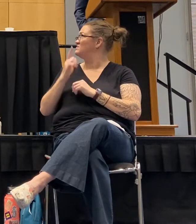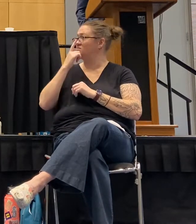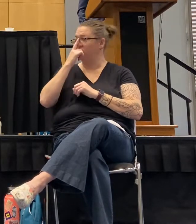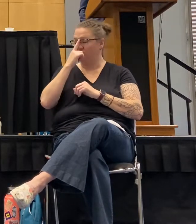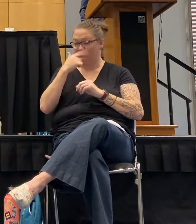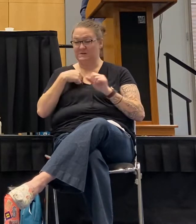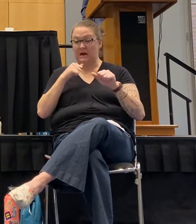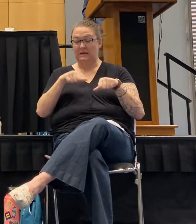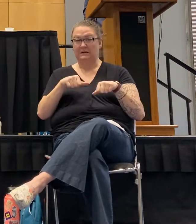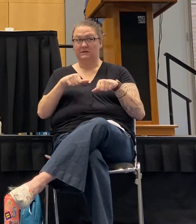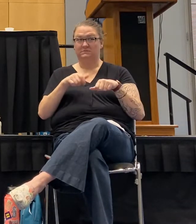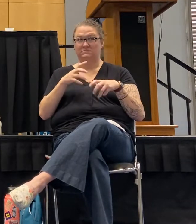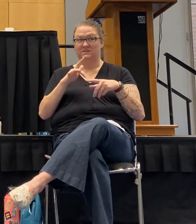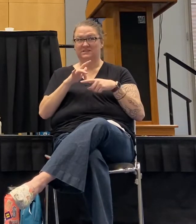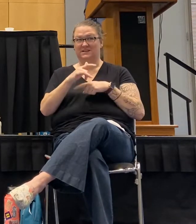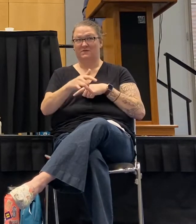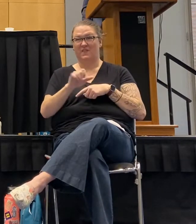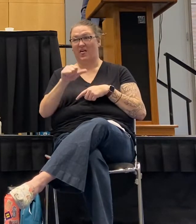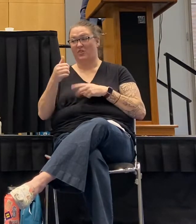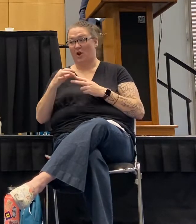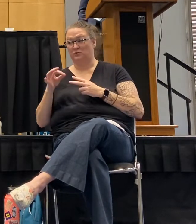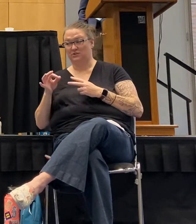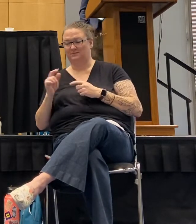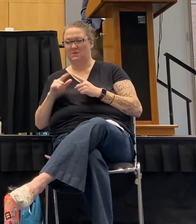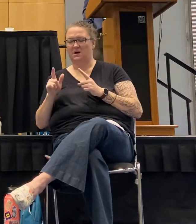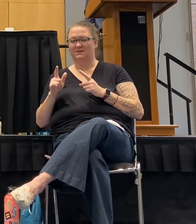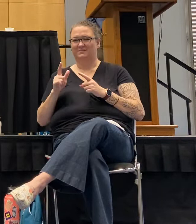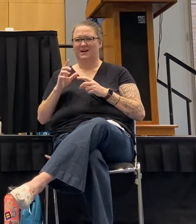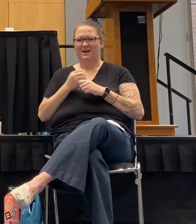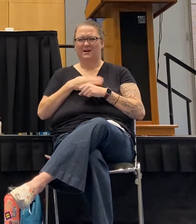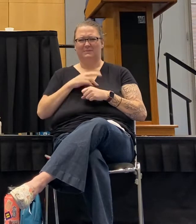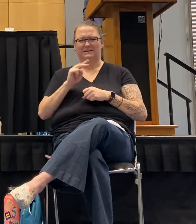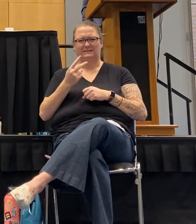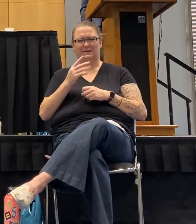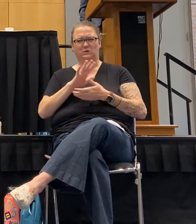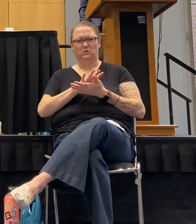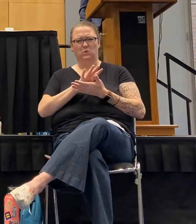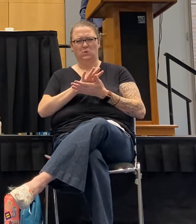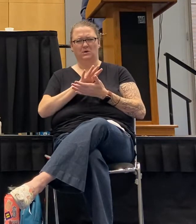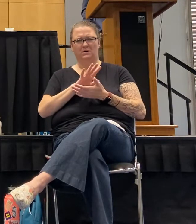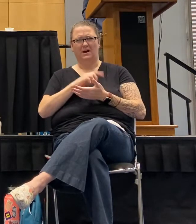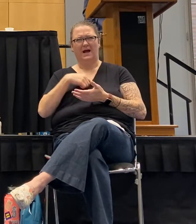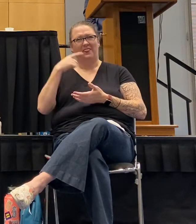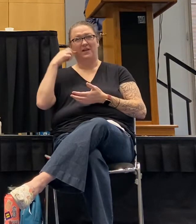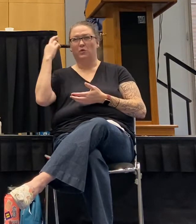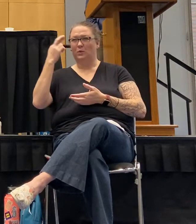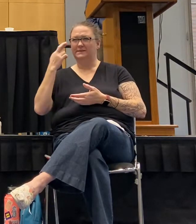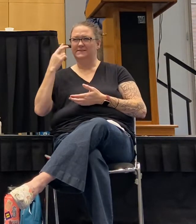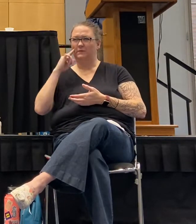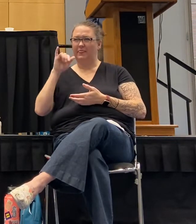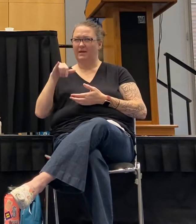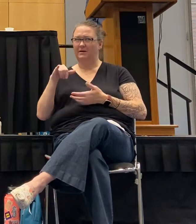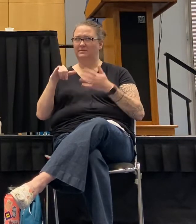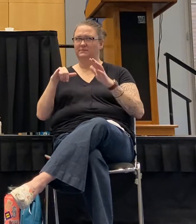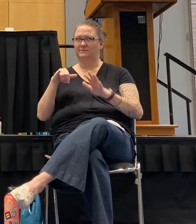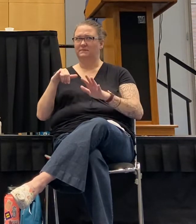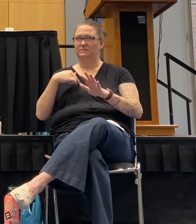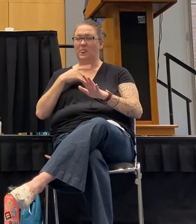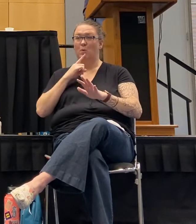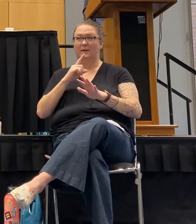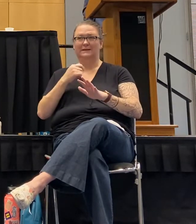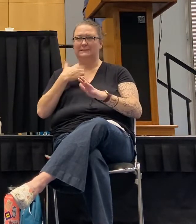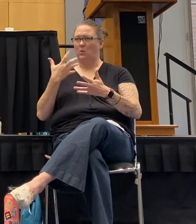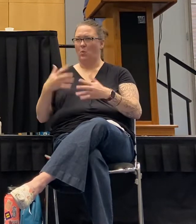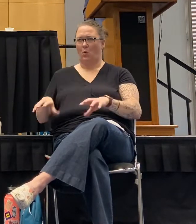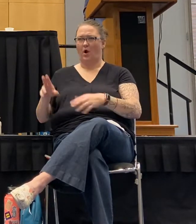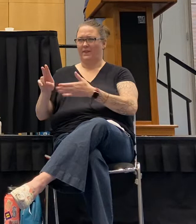So I kind of skipped all the other options by the time I got to my second institution. I think the reason for that is I really didn't want